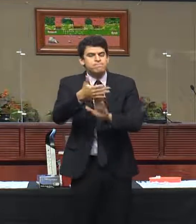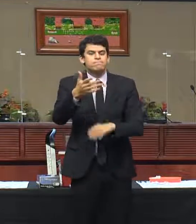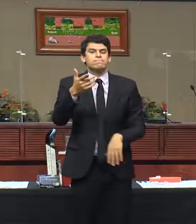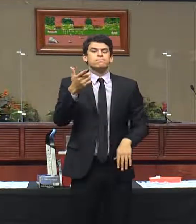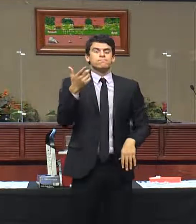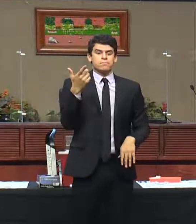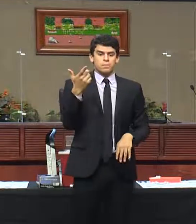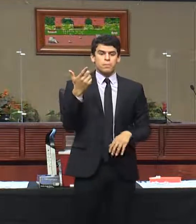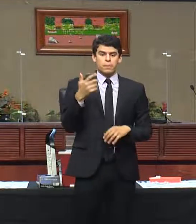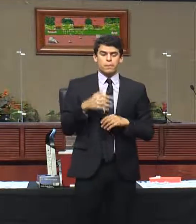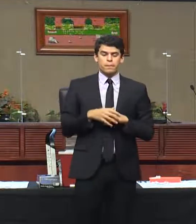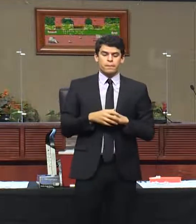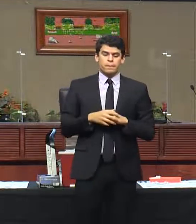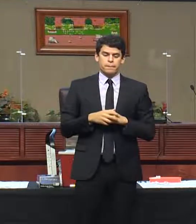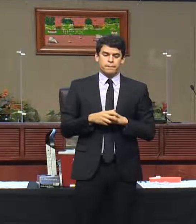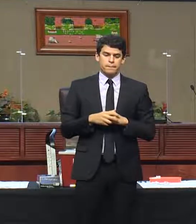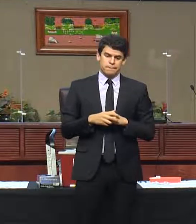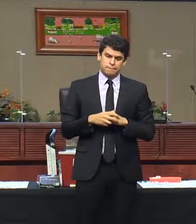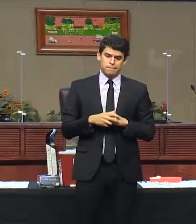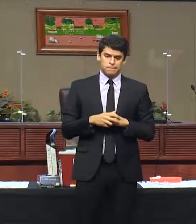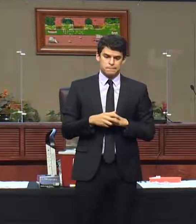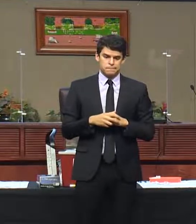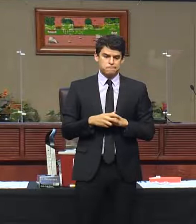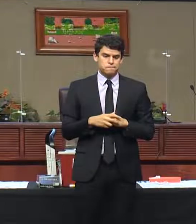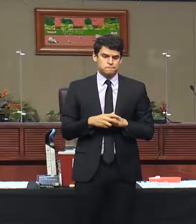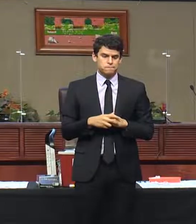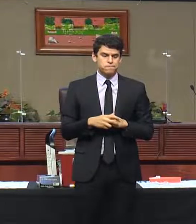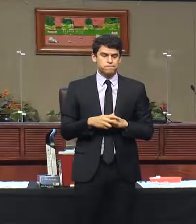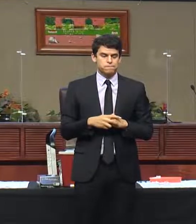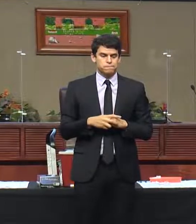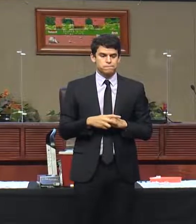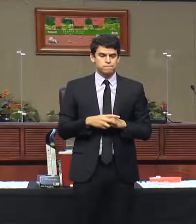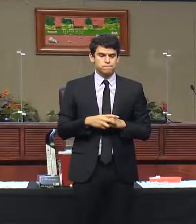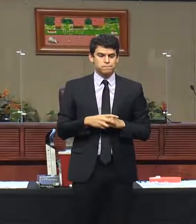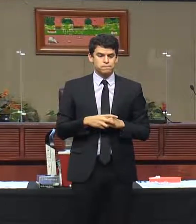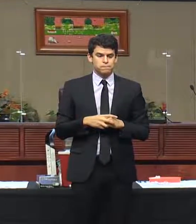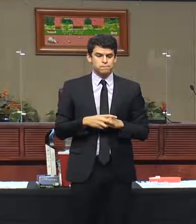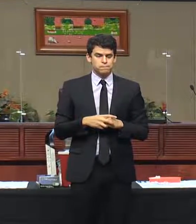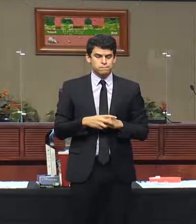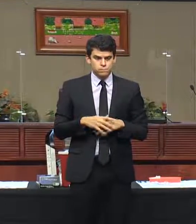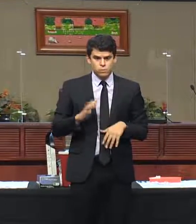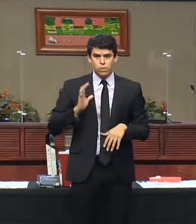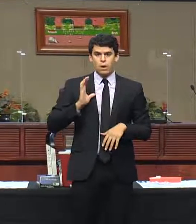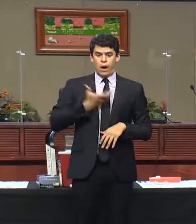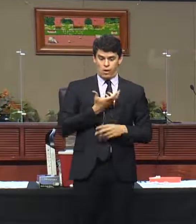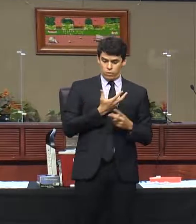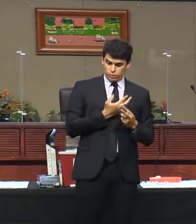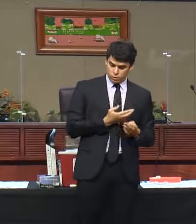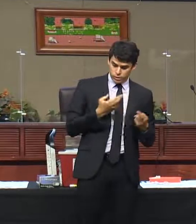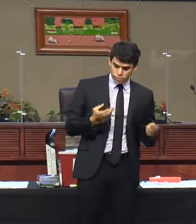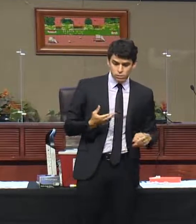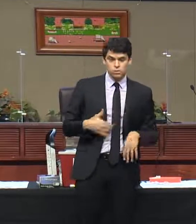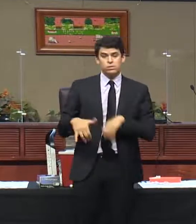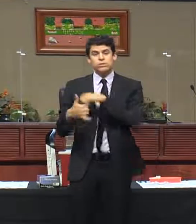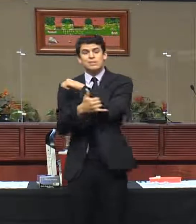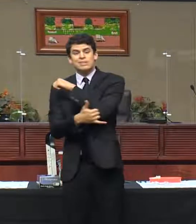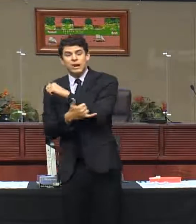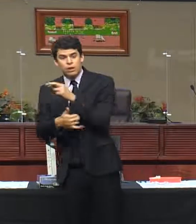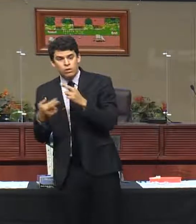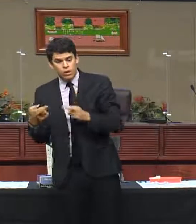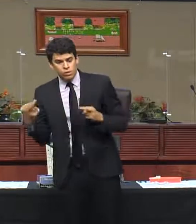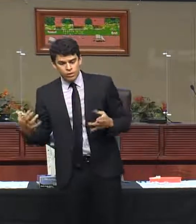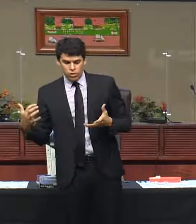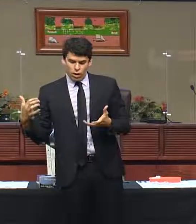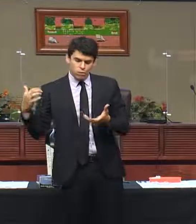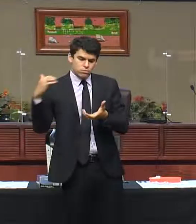our help in resources or personnel, is moving into addressing some of the health